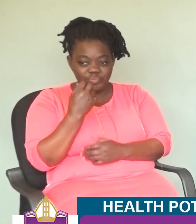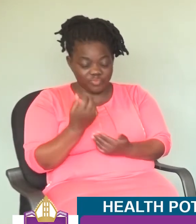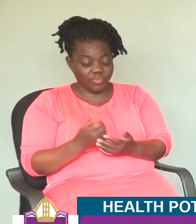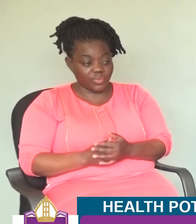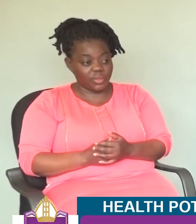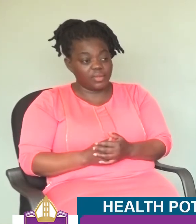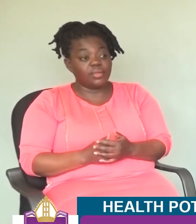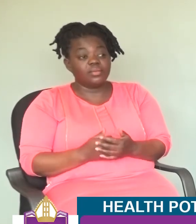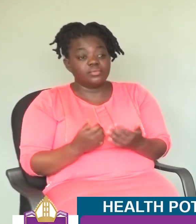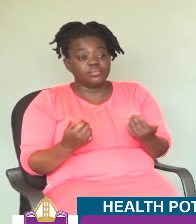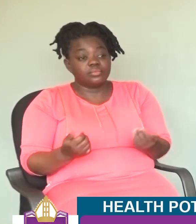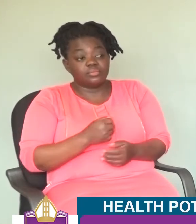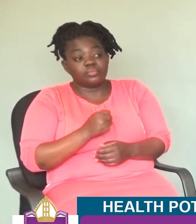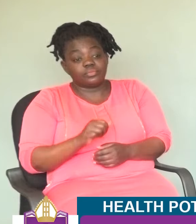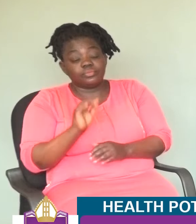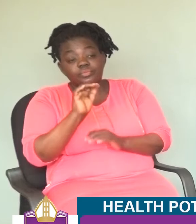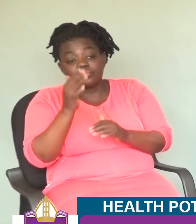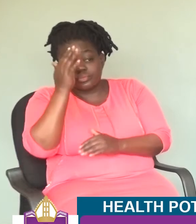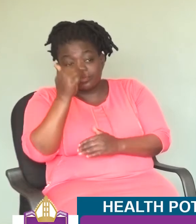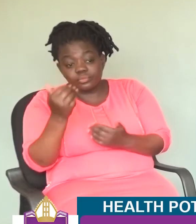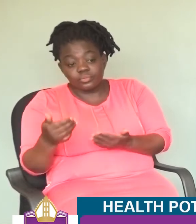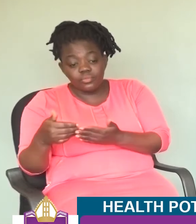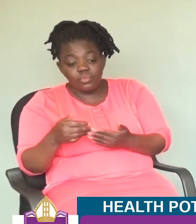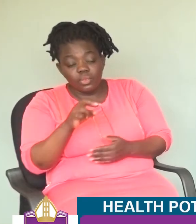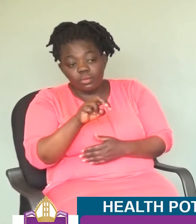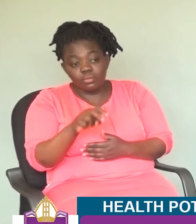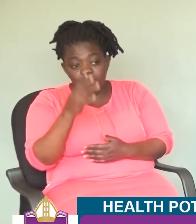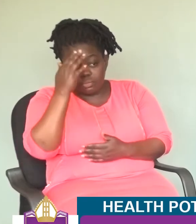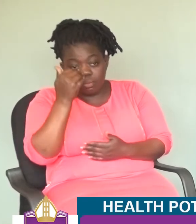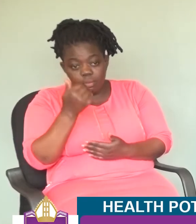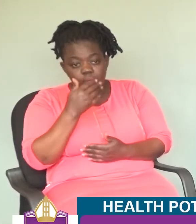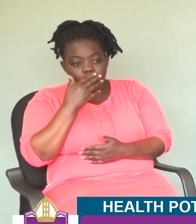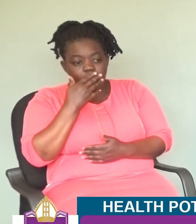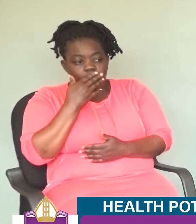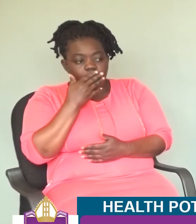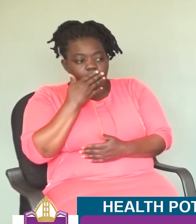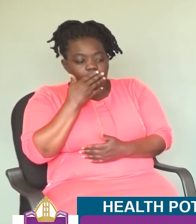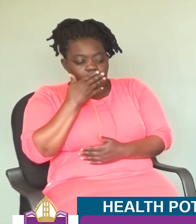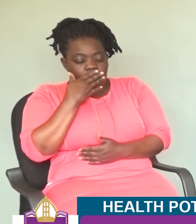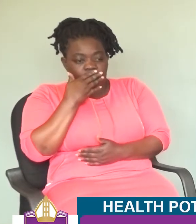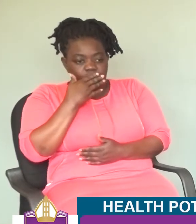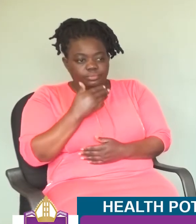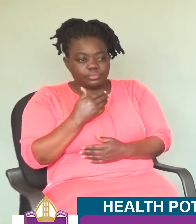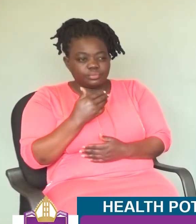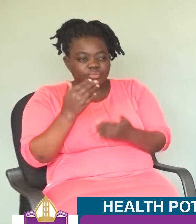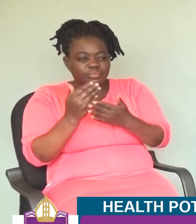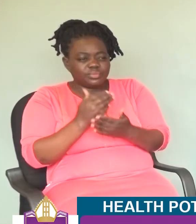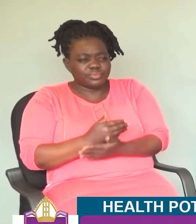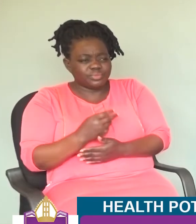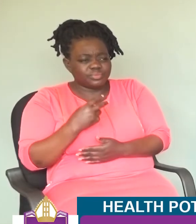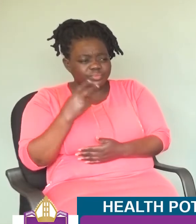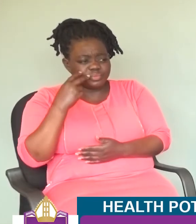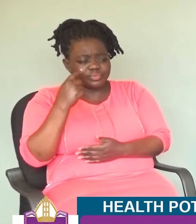Okay. Mother, don't ask why the child not walking. Yeah. I don't know why they want to force the child to see. Okay. Because they see the eyes